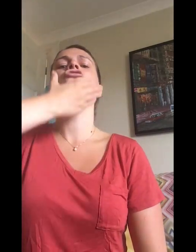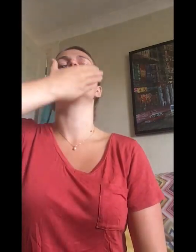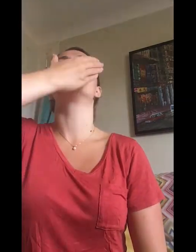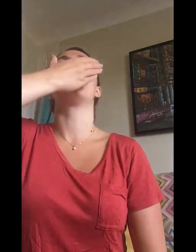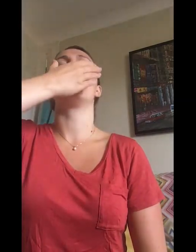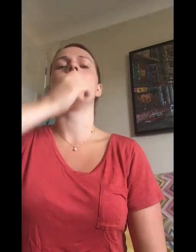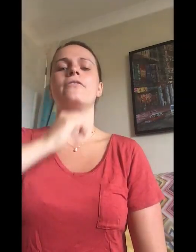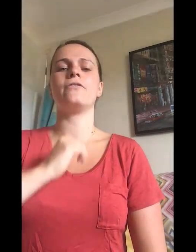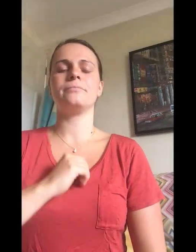Giraffe.